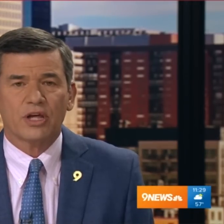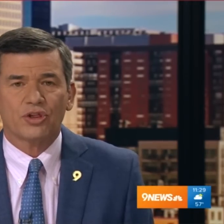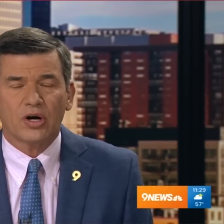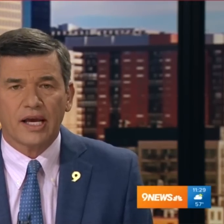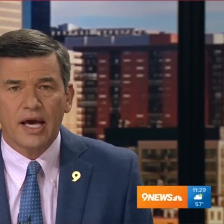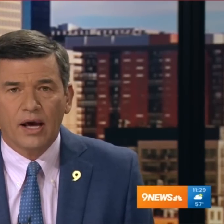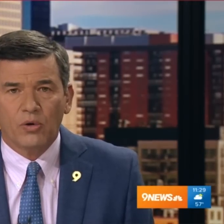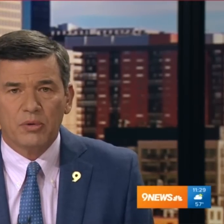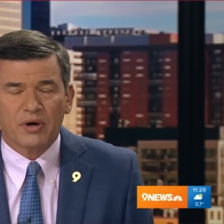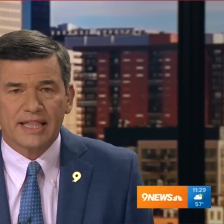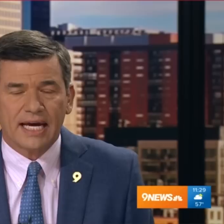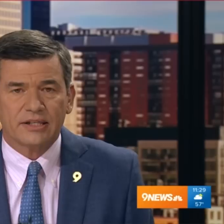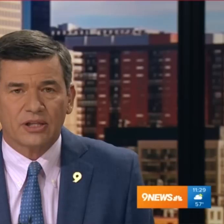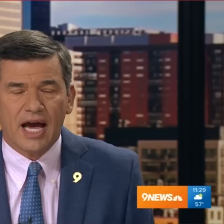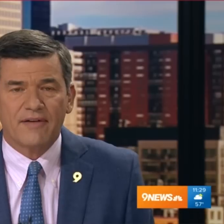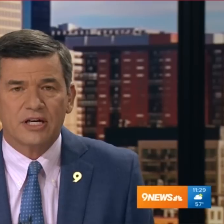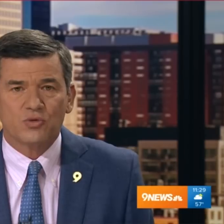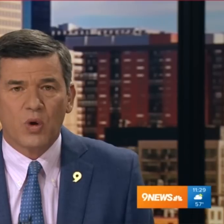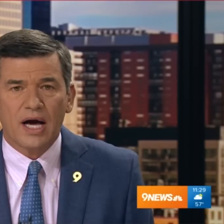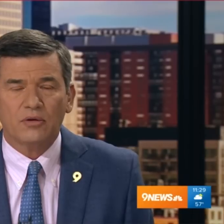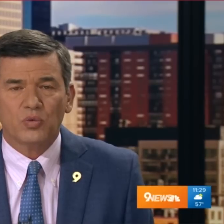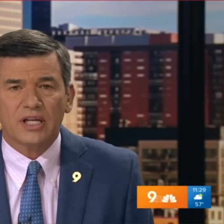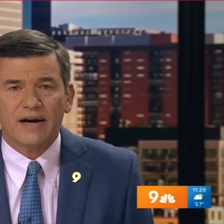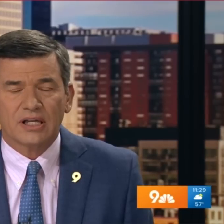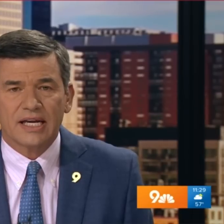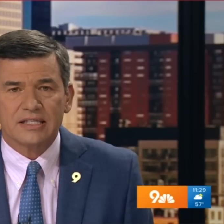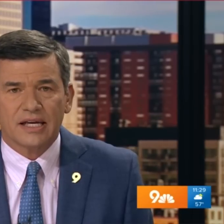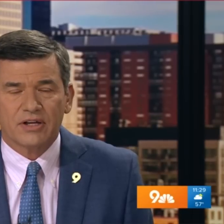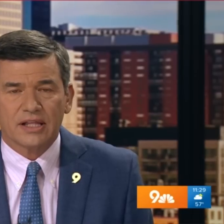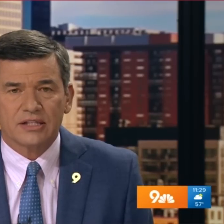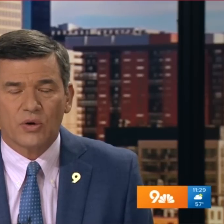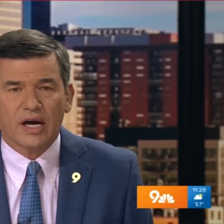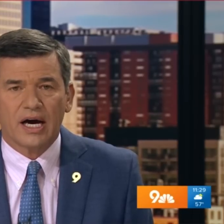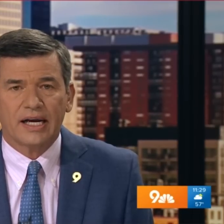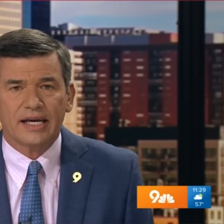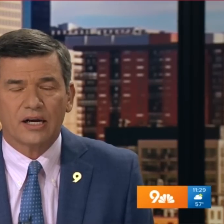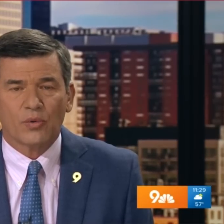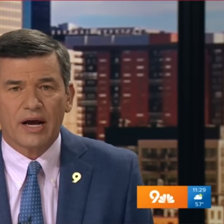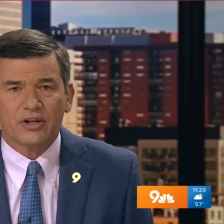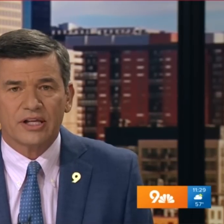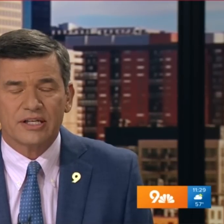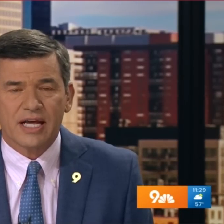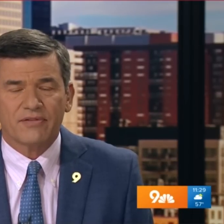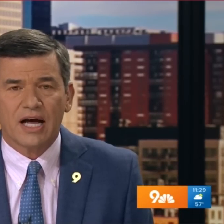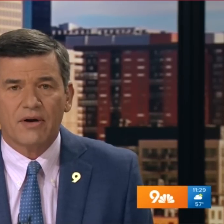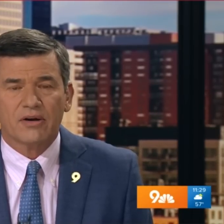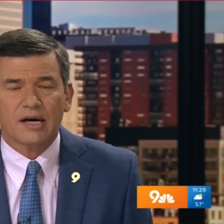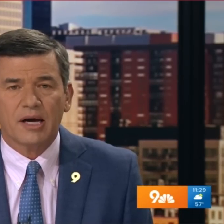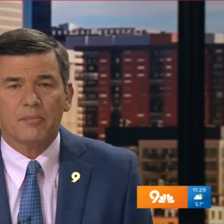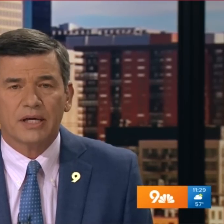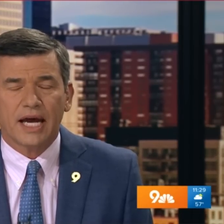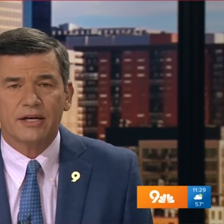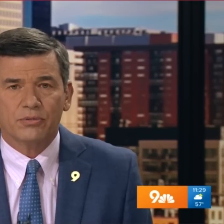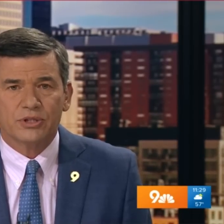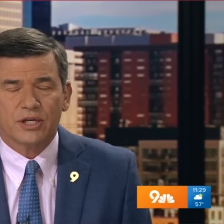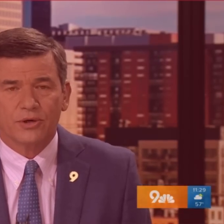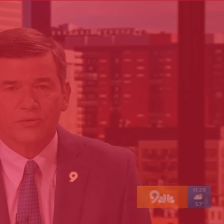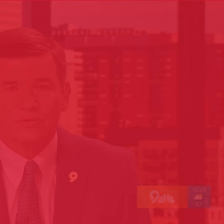from COVID-19, many in long-term care facilities. The mayor also pointing out and thanking all of those people on the front lines, police,